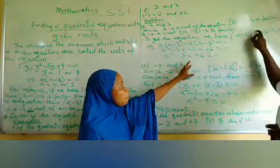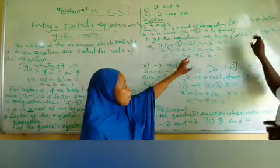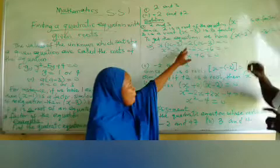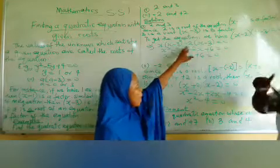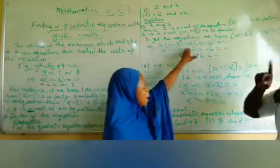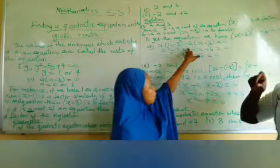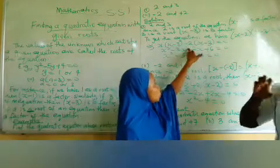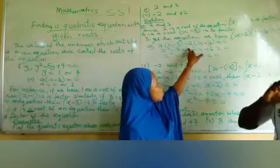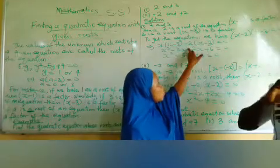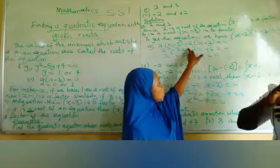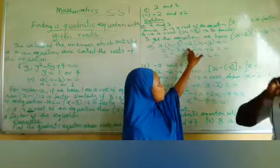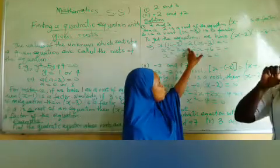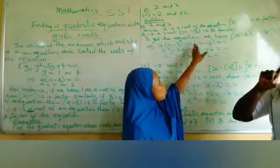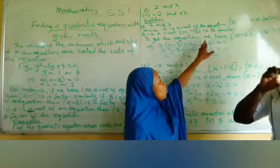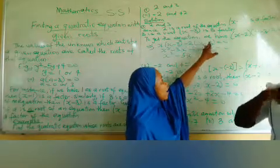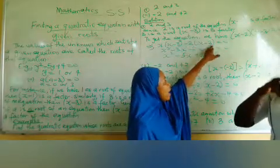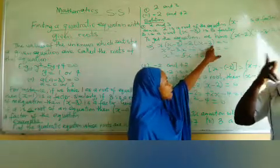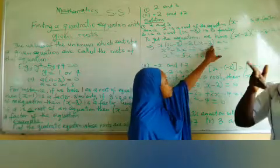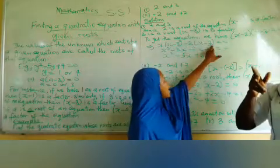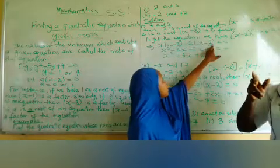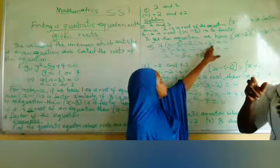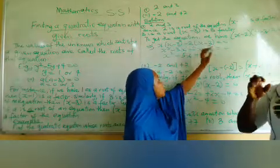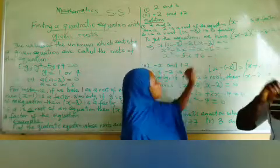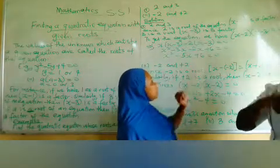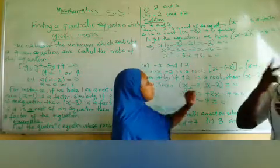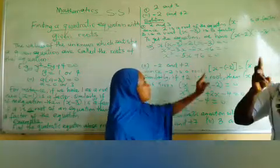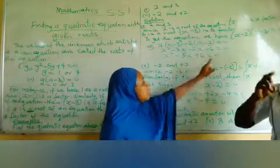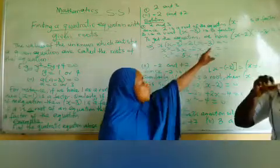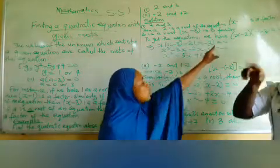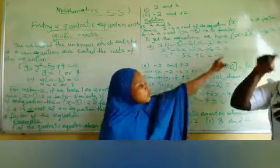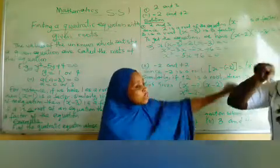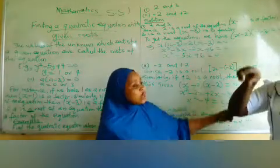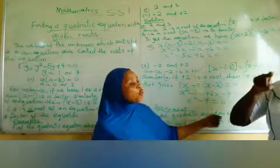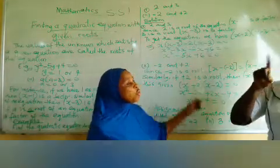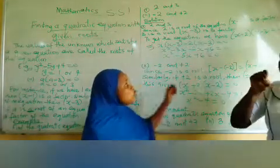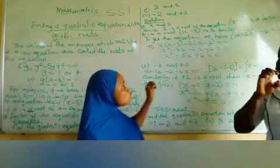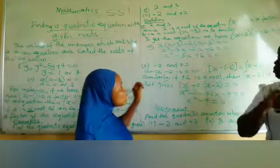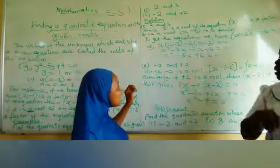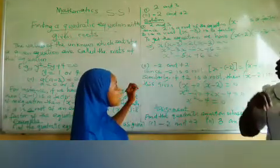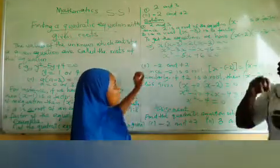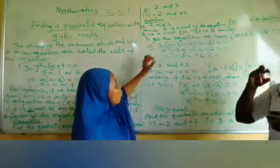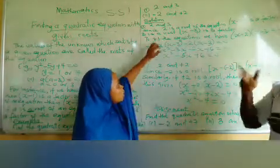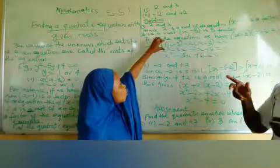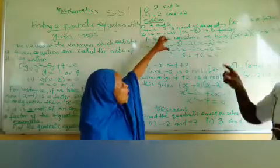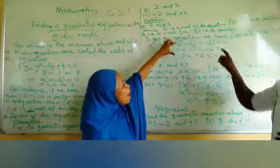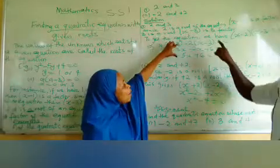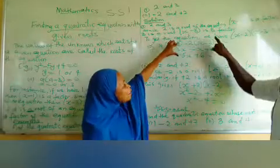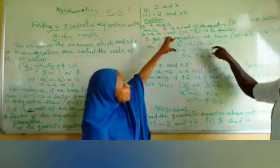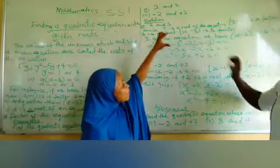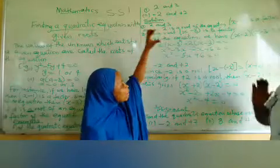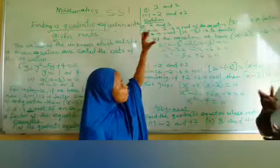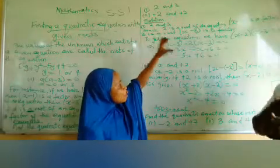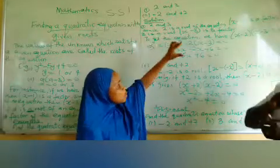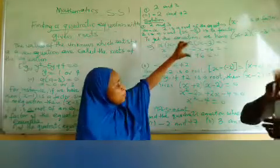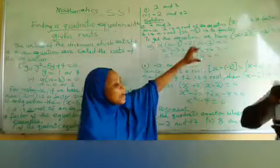minus 2 into x minus 3 is equal to 0. We use what we have in the first